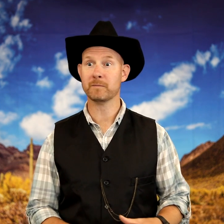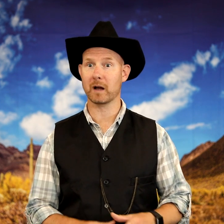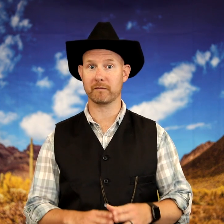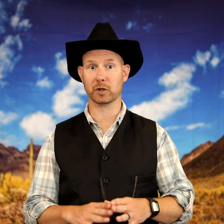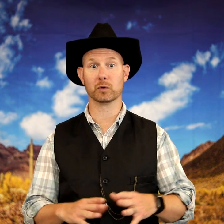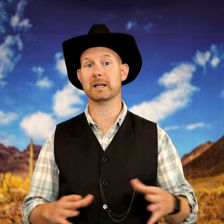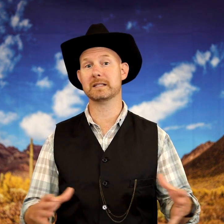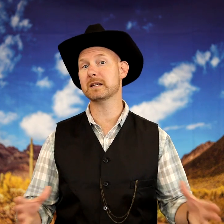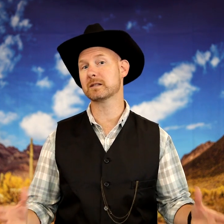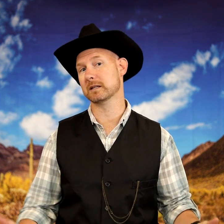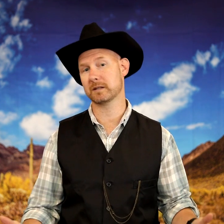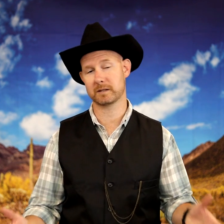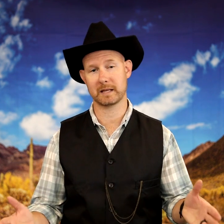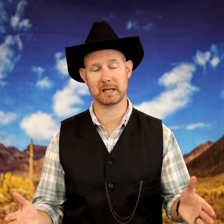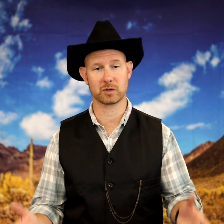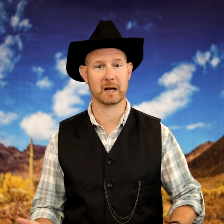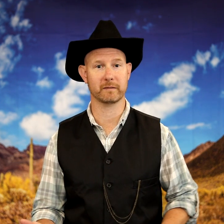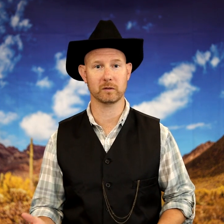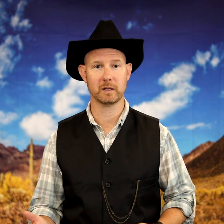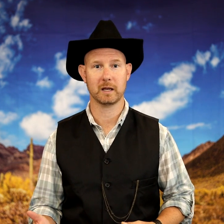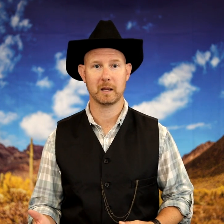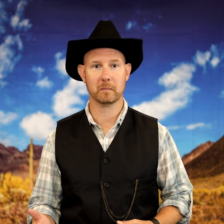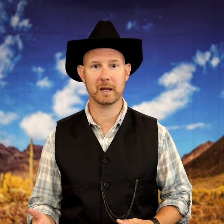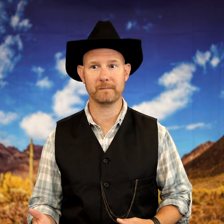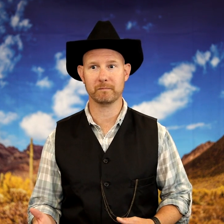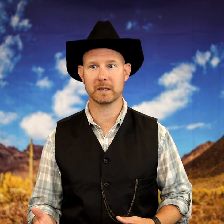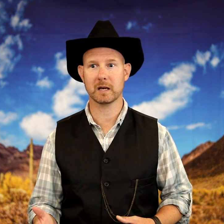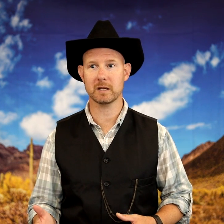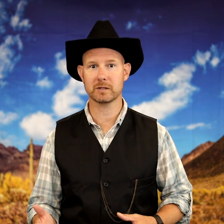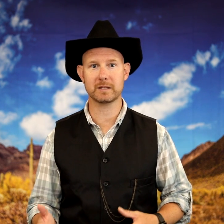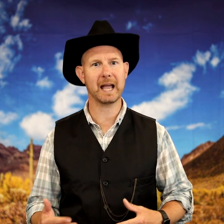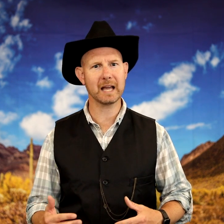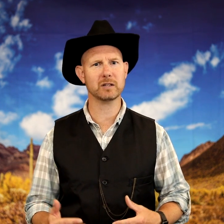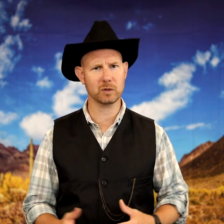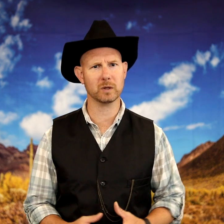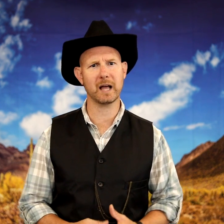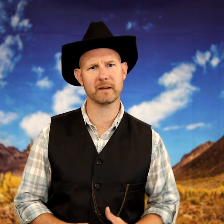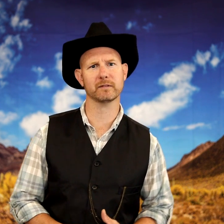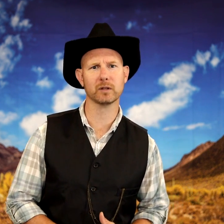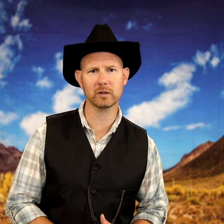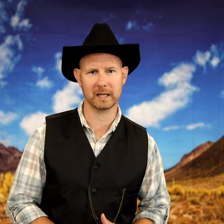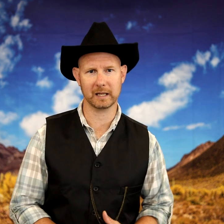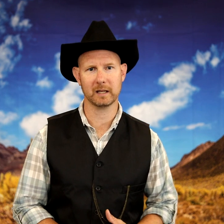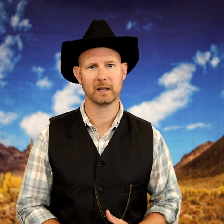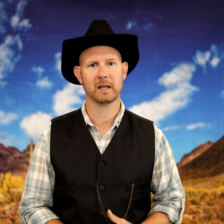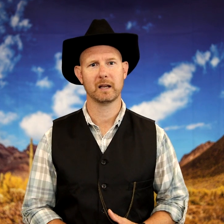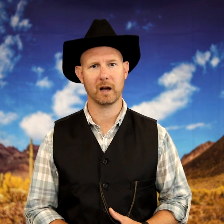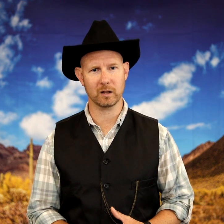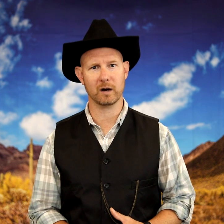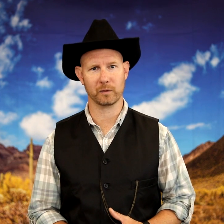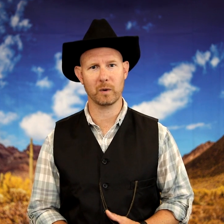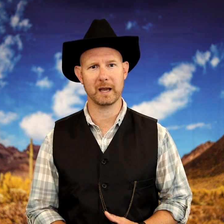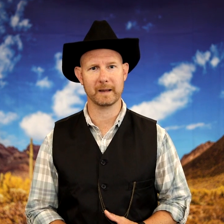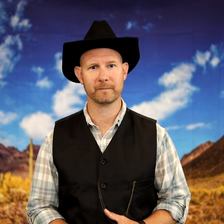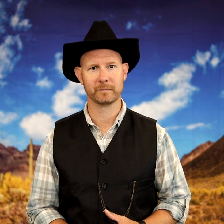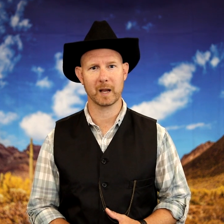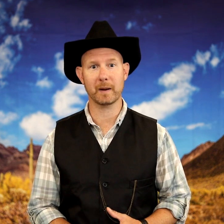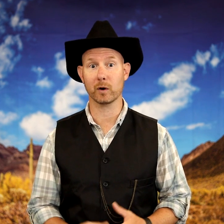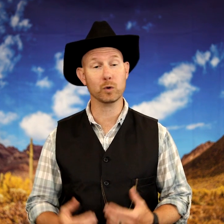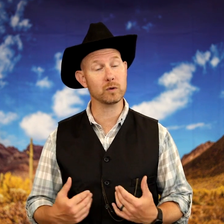of the great distance that they traveled, but because they had to do a lot of learning along the way about who